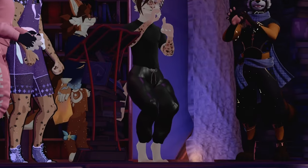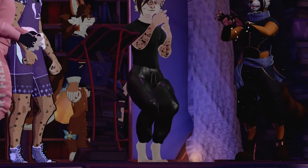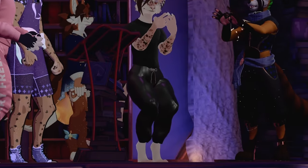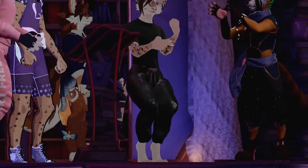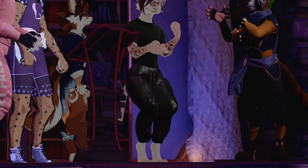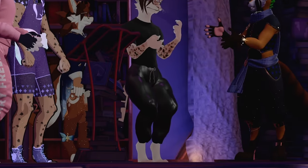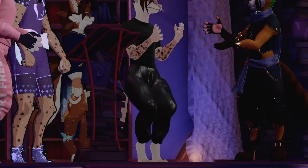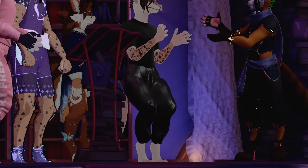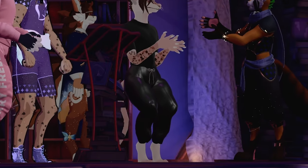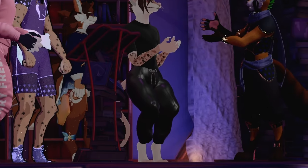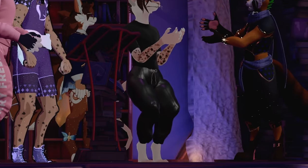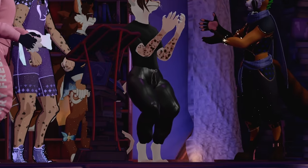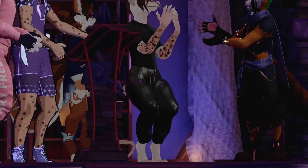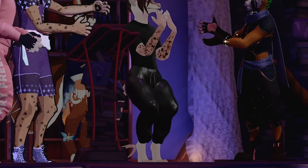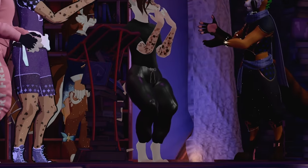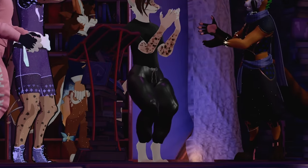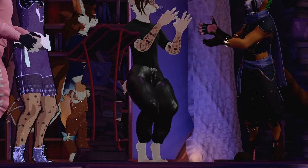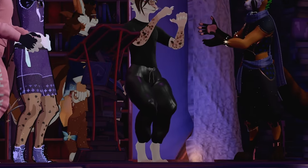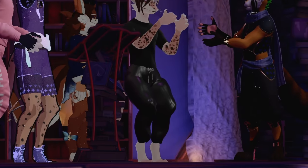Thank you to our interpreter for interpreting everything for us.